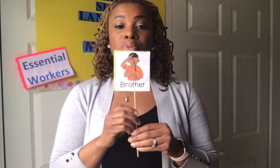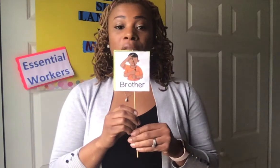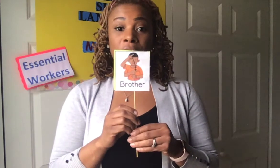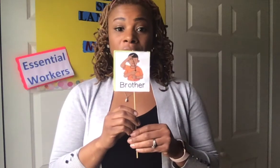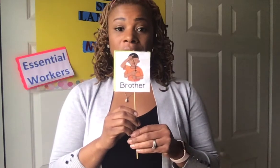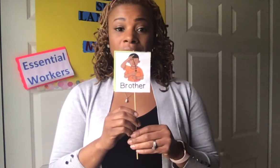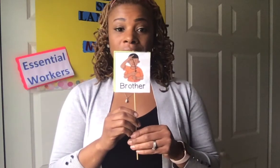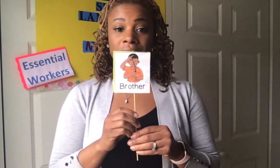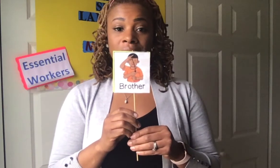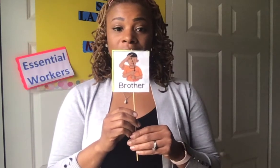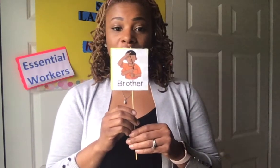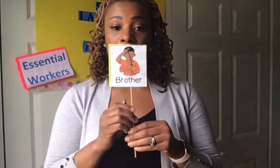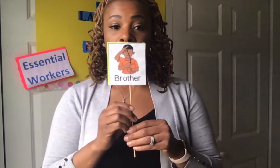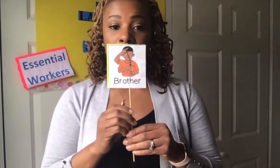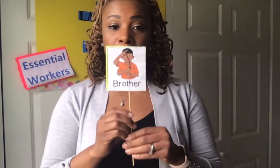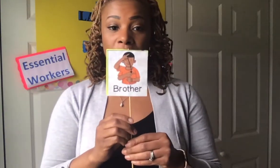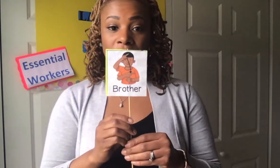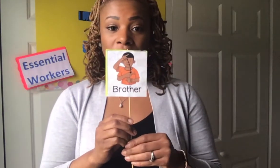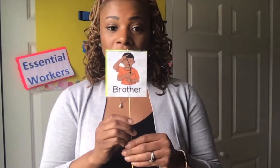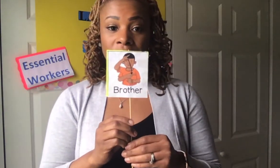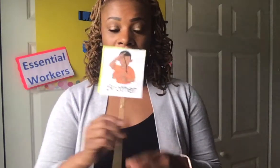Brother, brother,